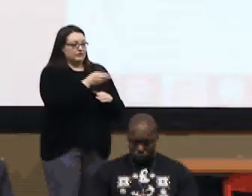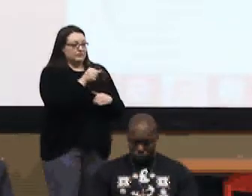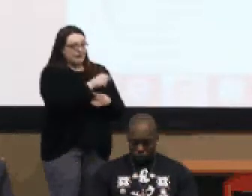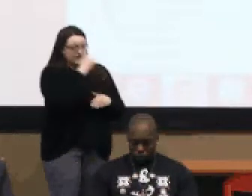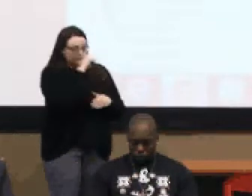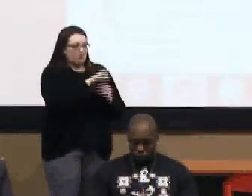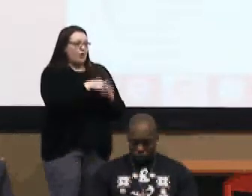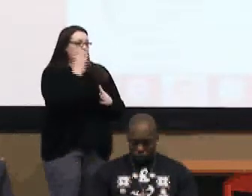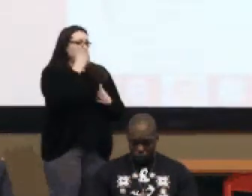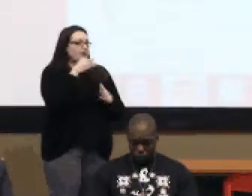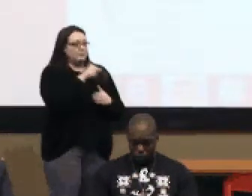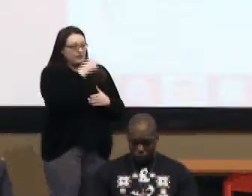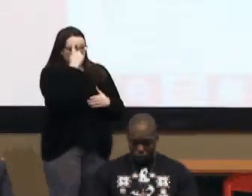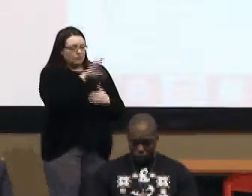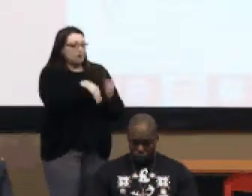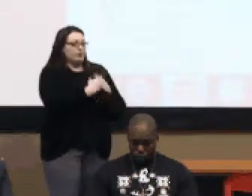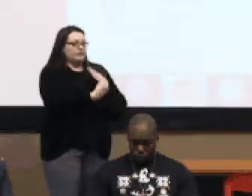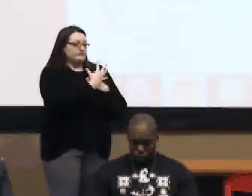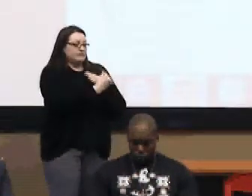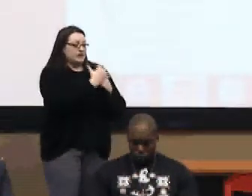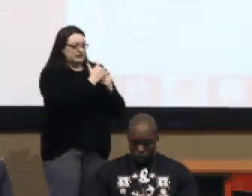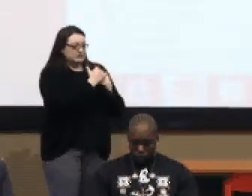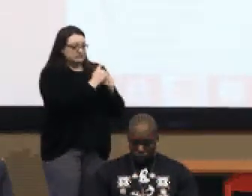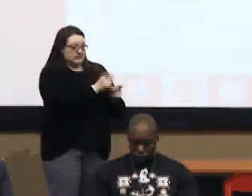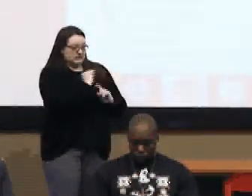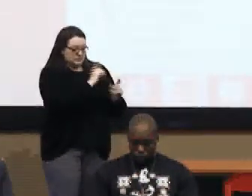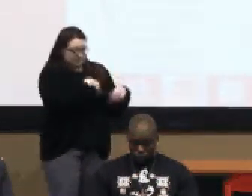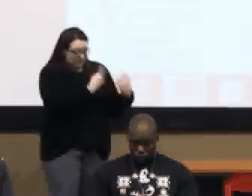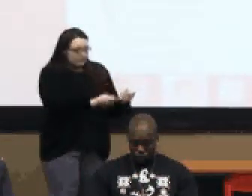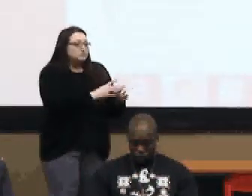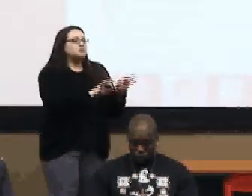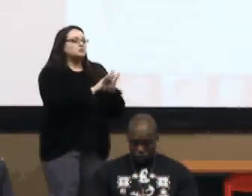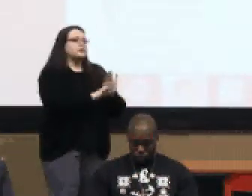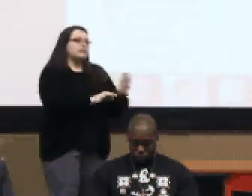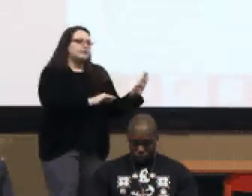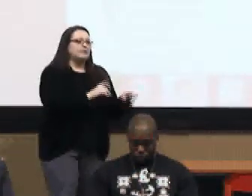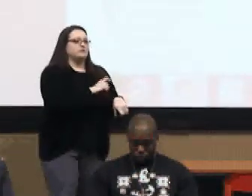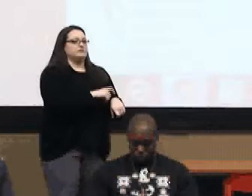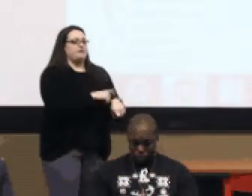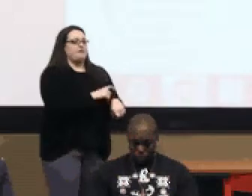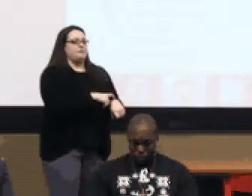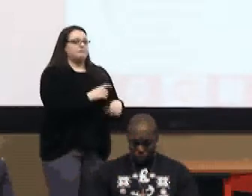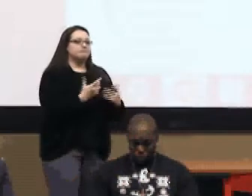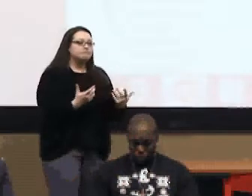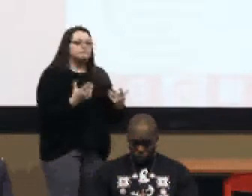paid for, and all the advice they've just given me was worth their time. And so,